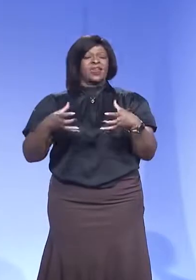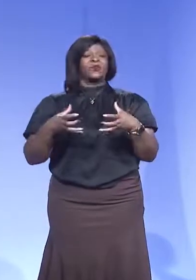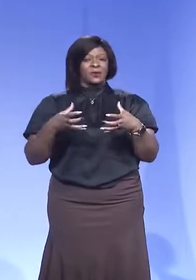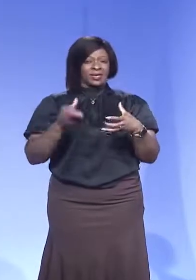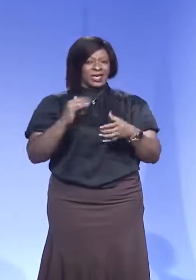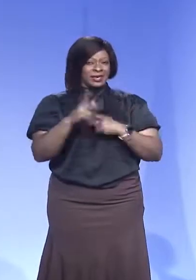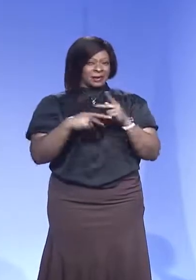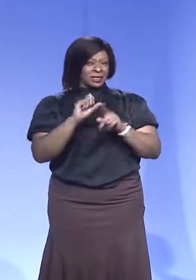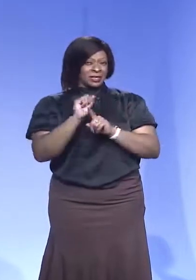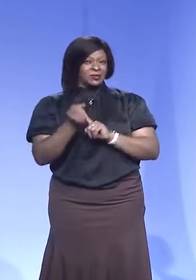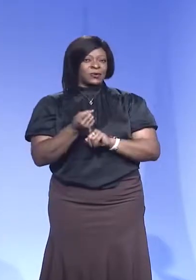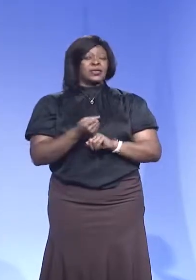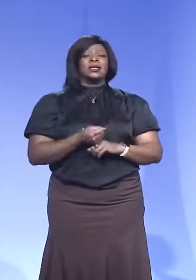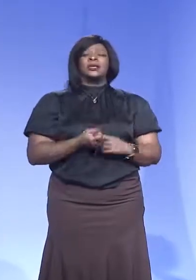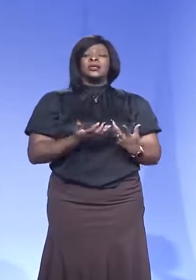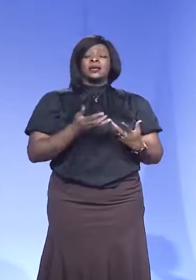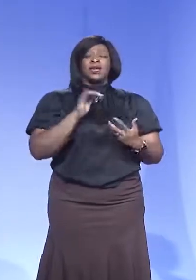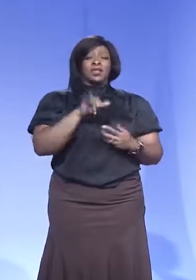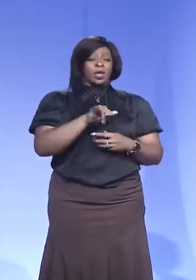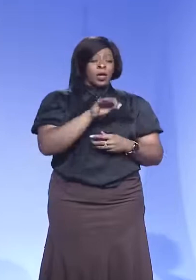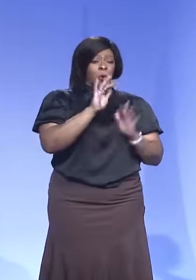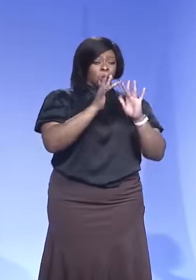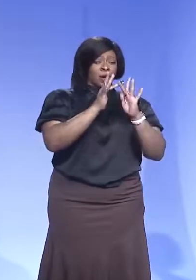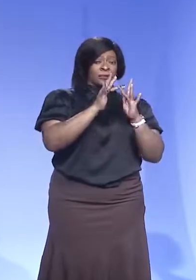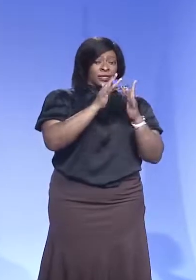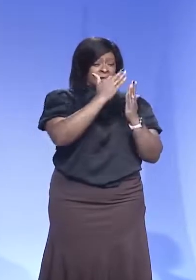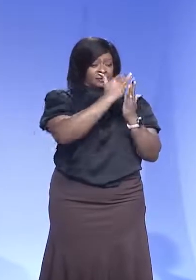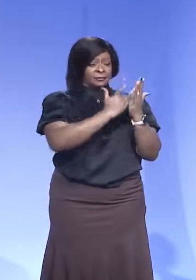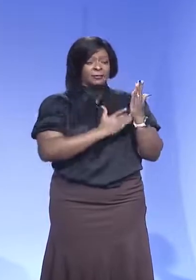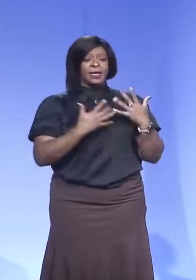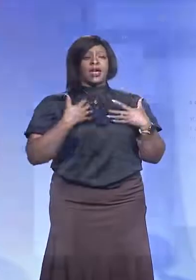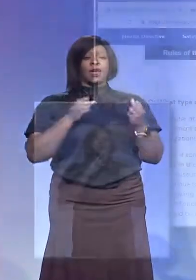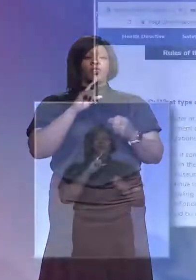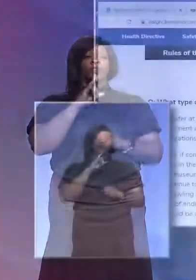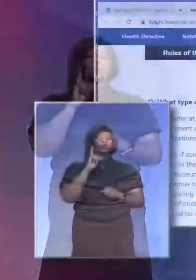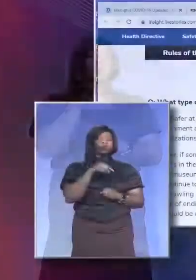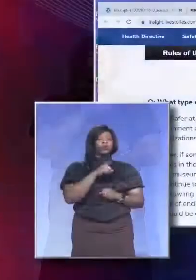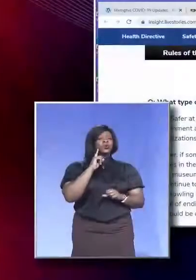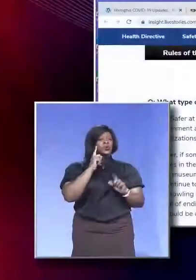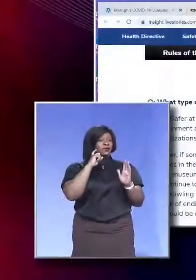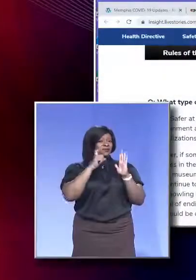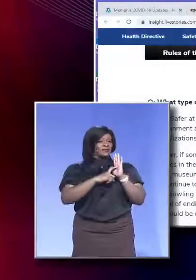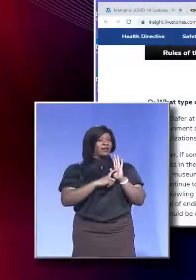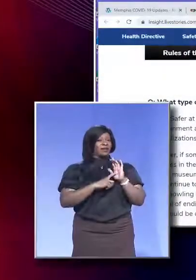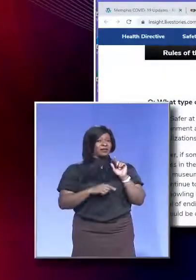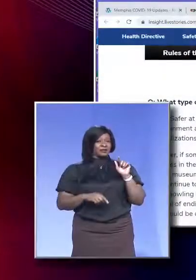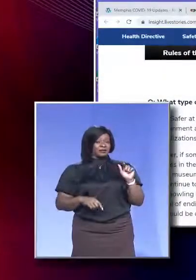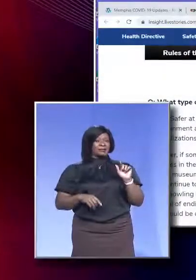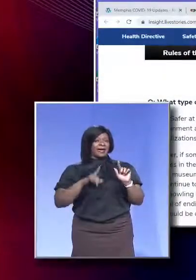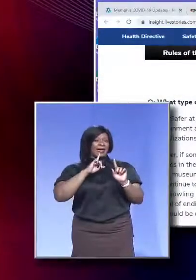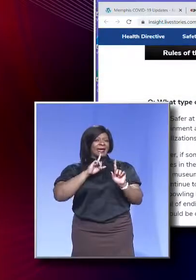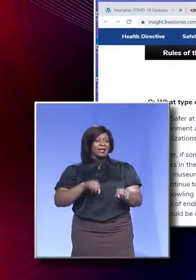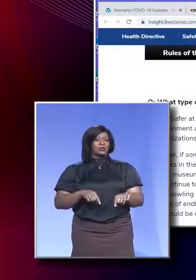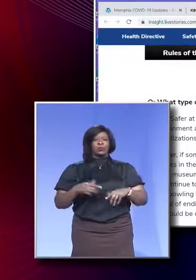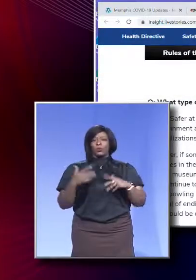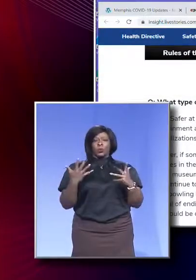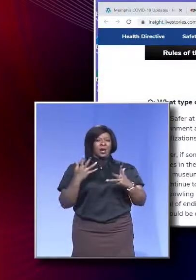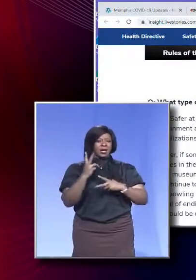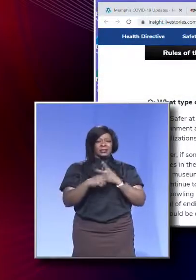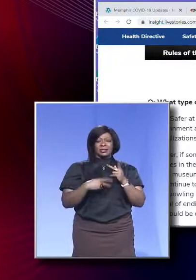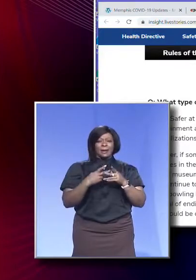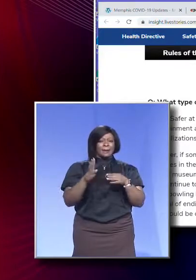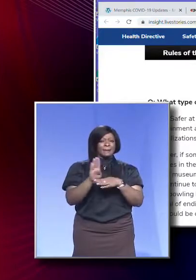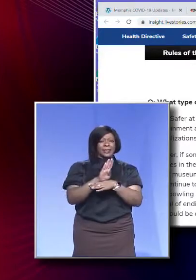And in the website, in our health directive, you will find answers to what types